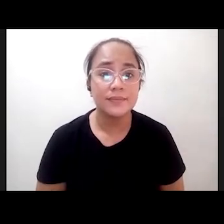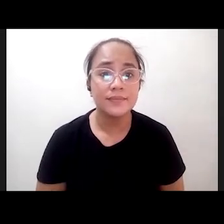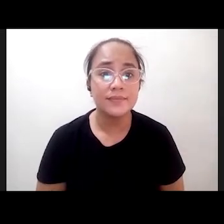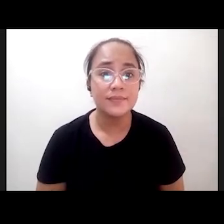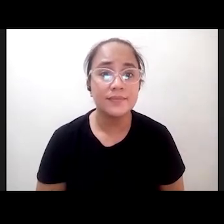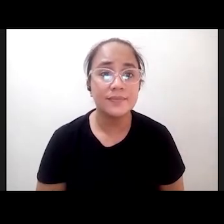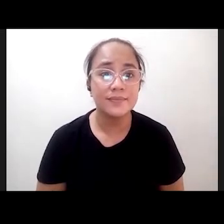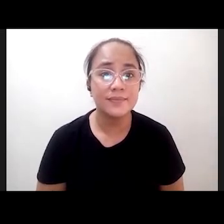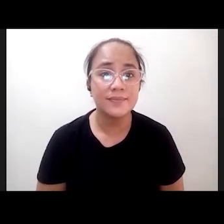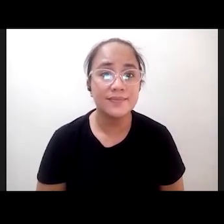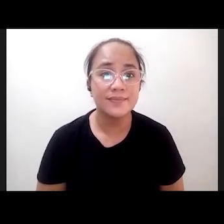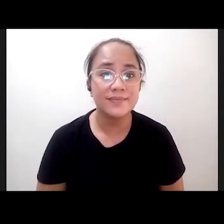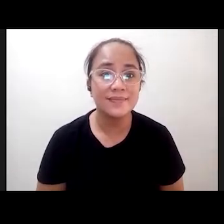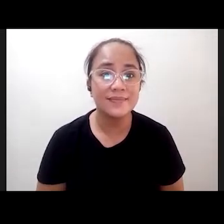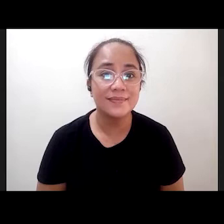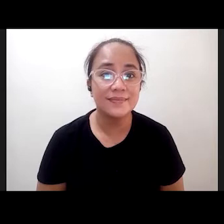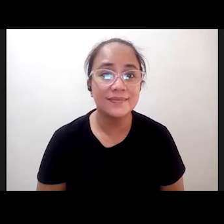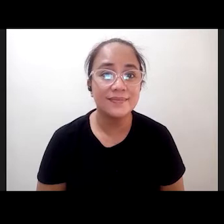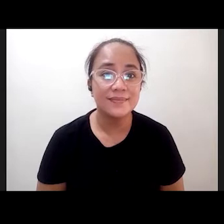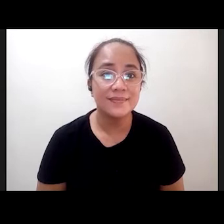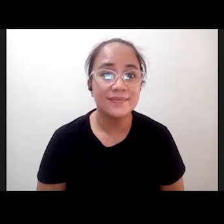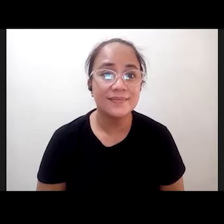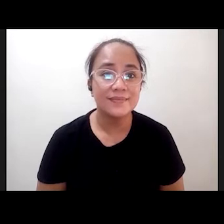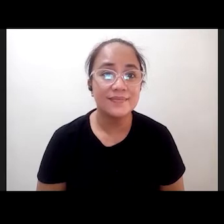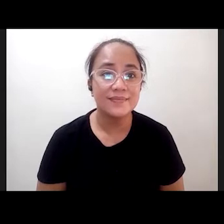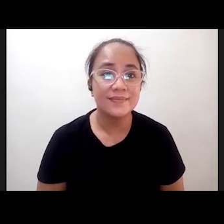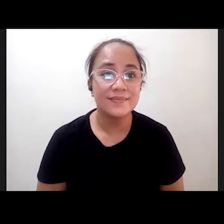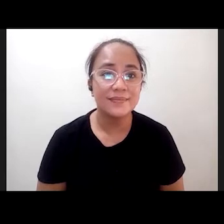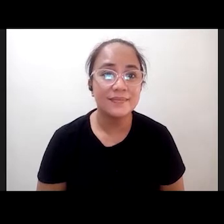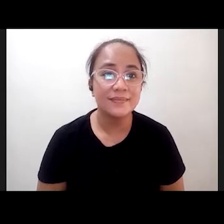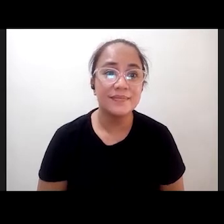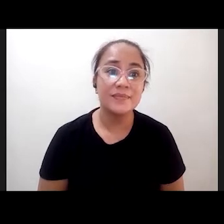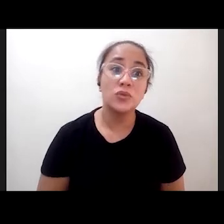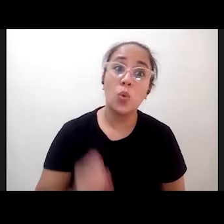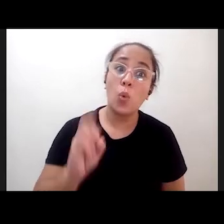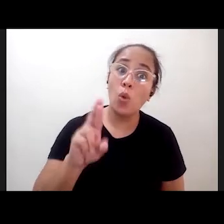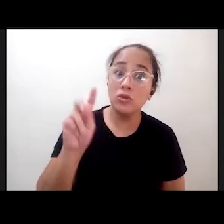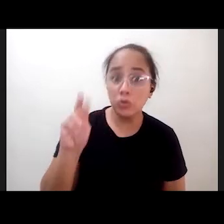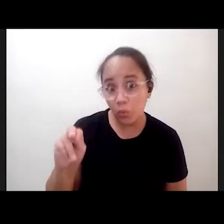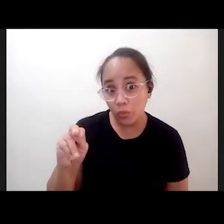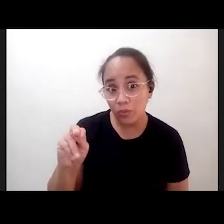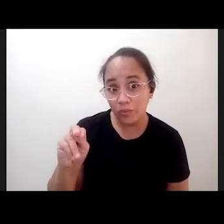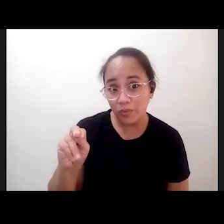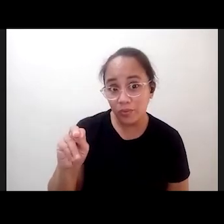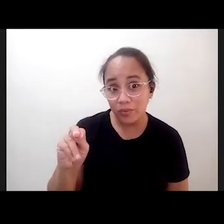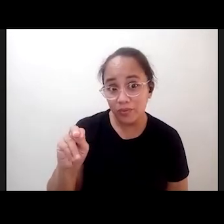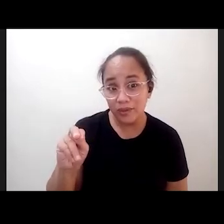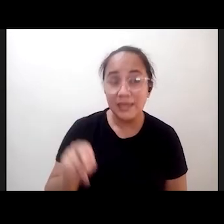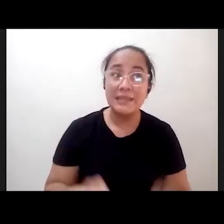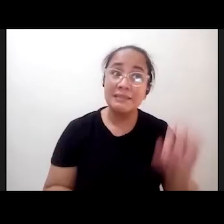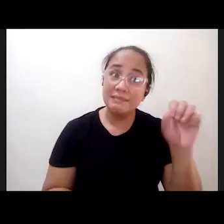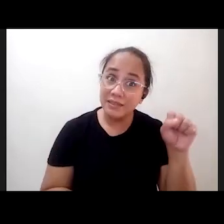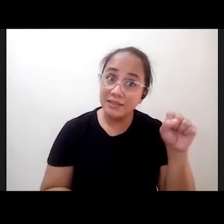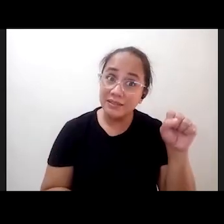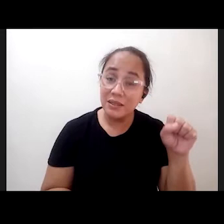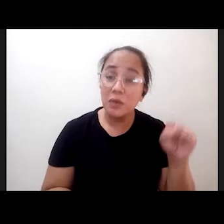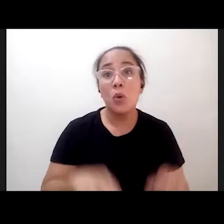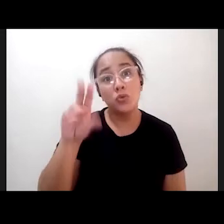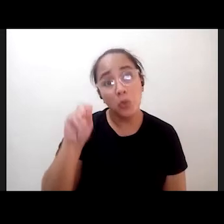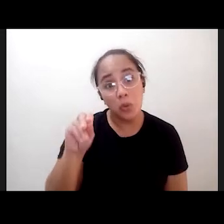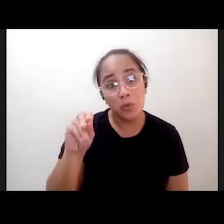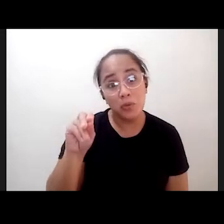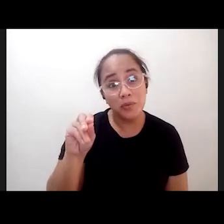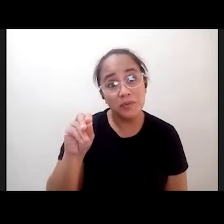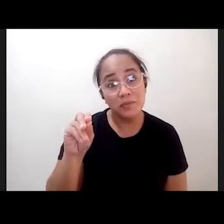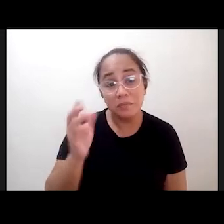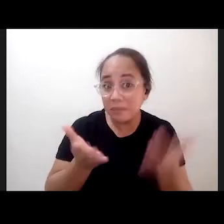Yes. Yes. Or no. Mhm. Can be no, can be yes, can be no.